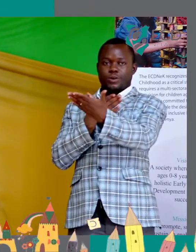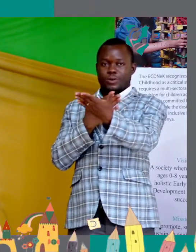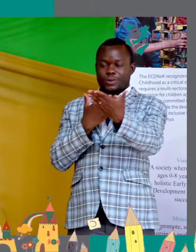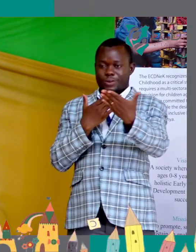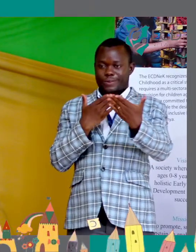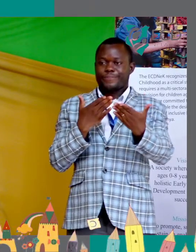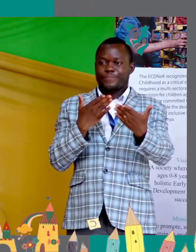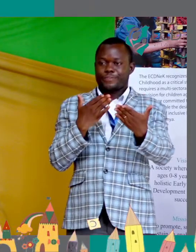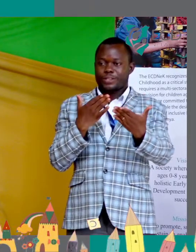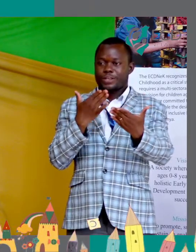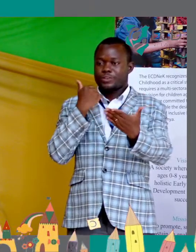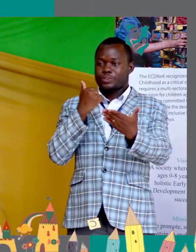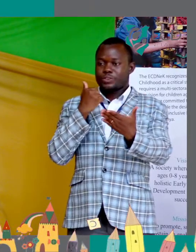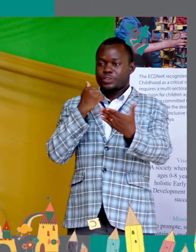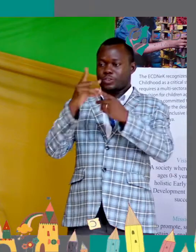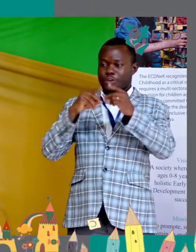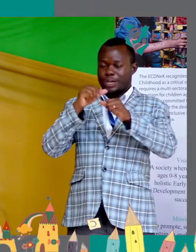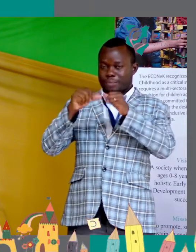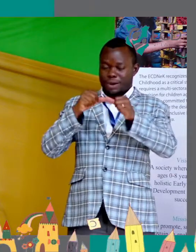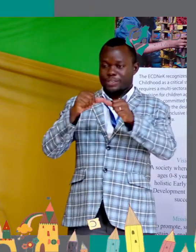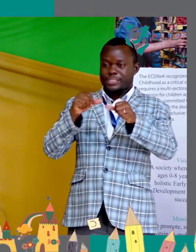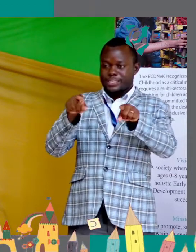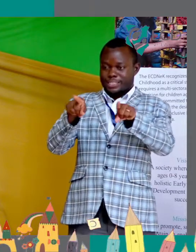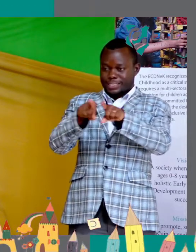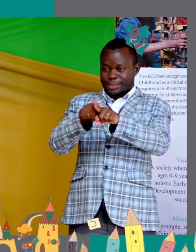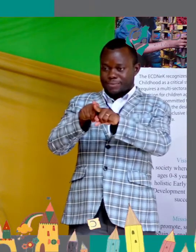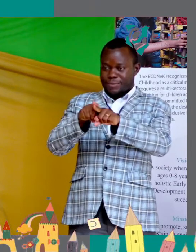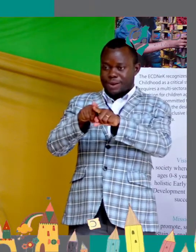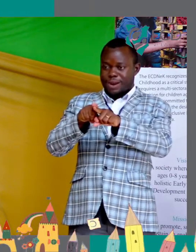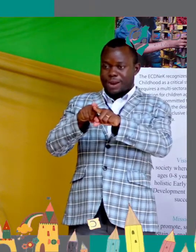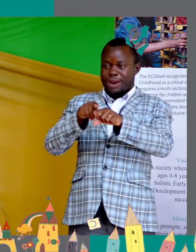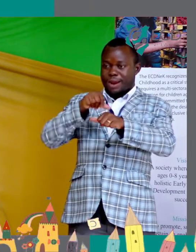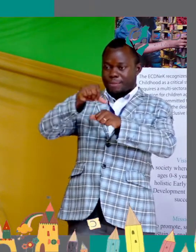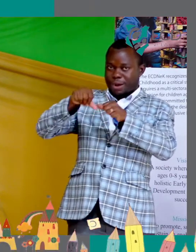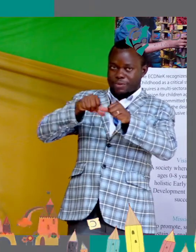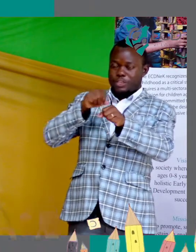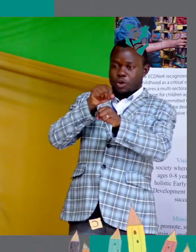solid foundation about COVID and children in this country.